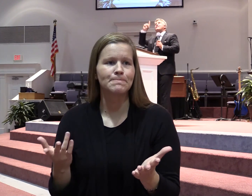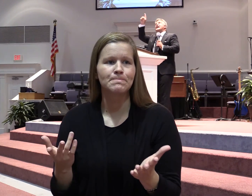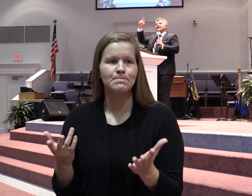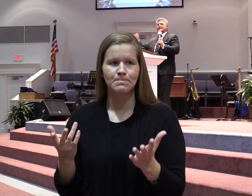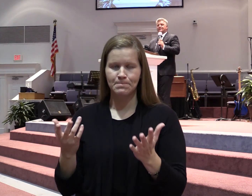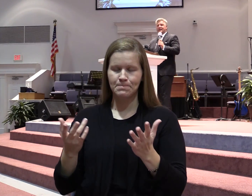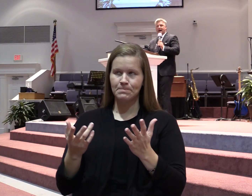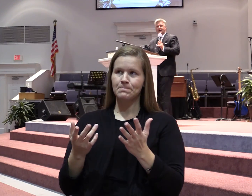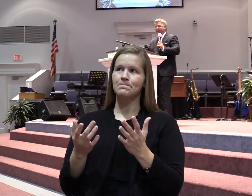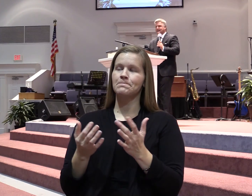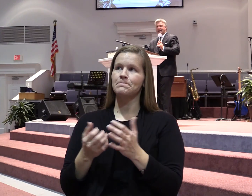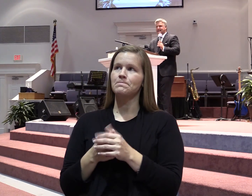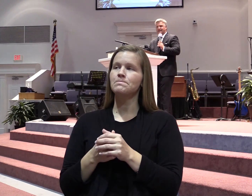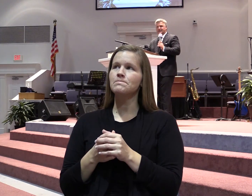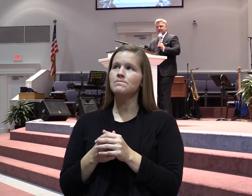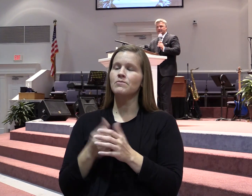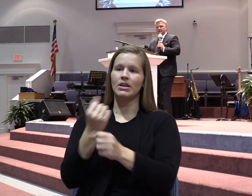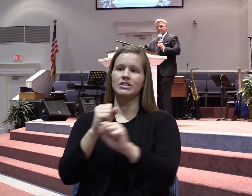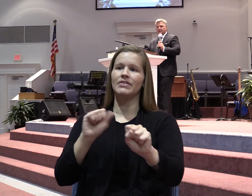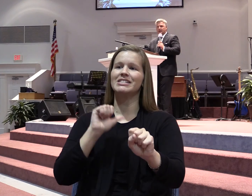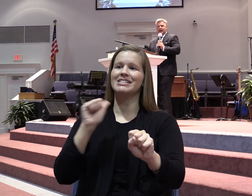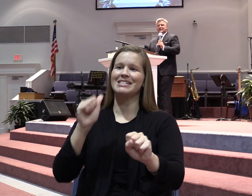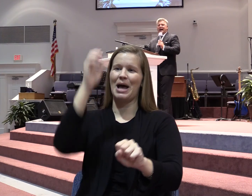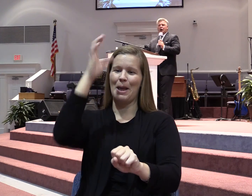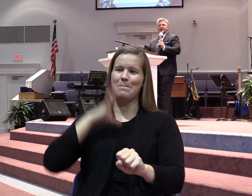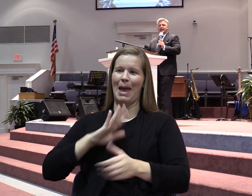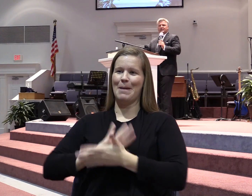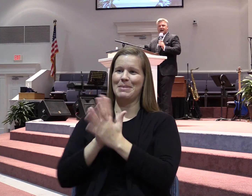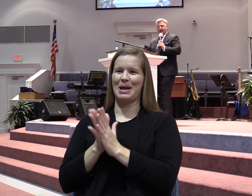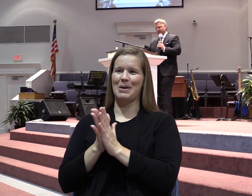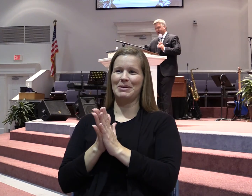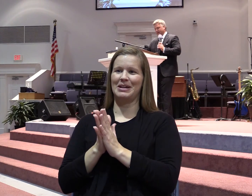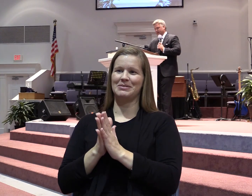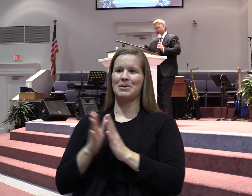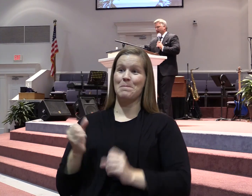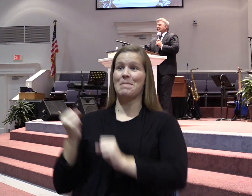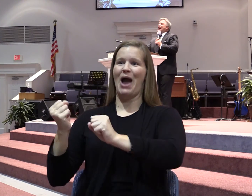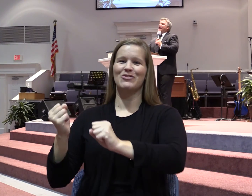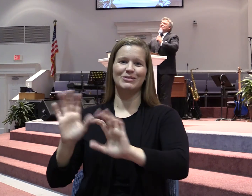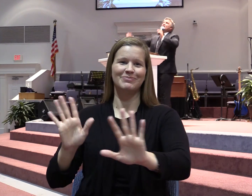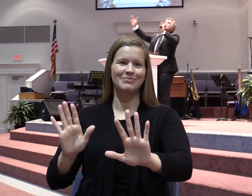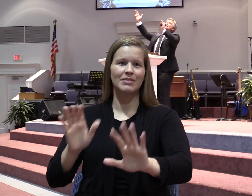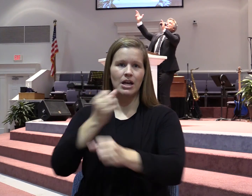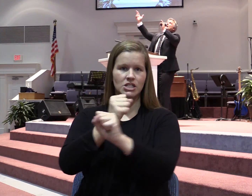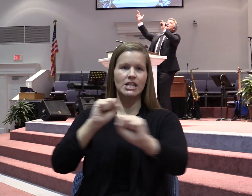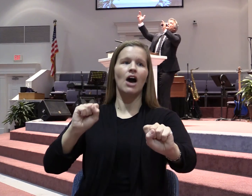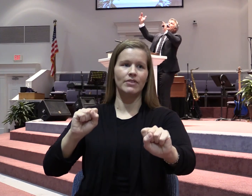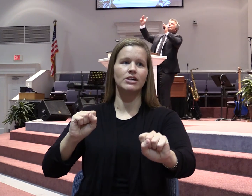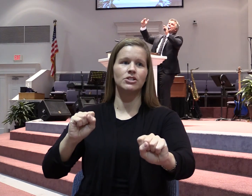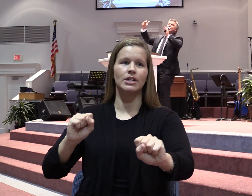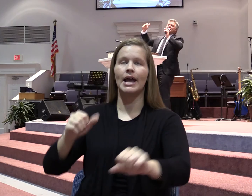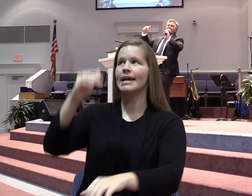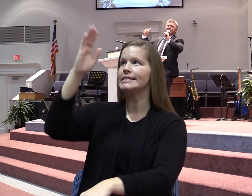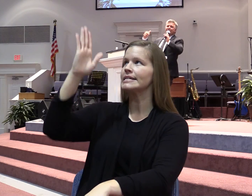mindset of man into something higher. That's not salvation. Right. It's not going up to God. Salvation is the descent of